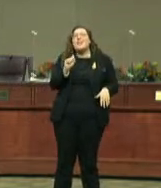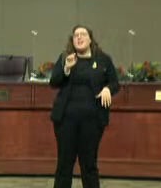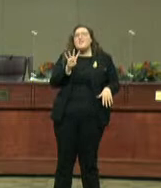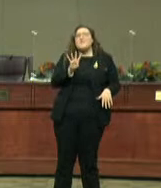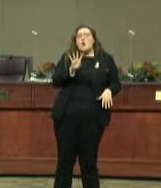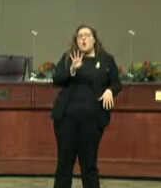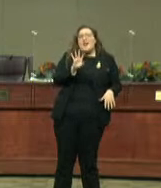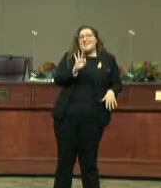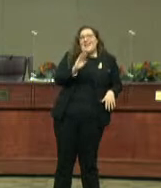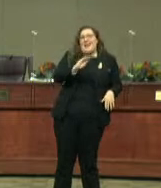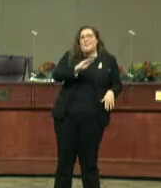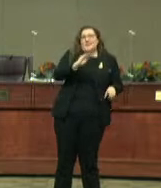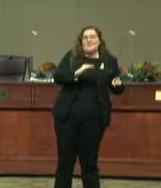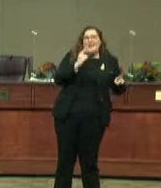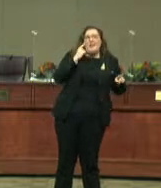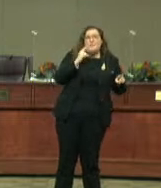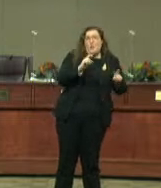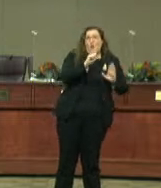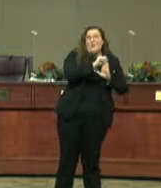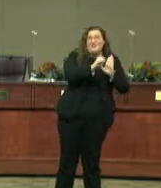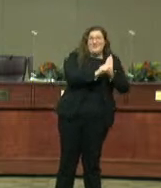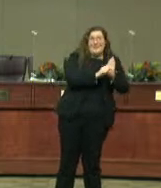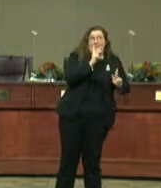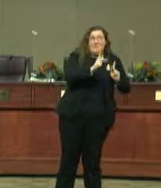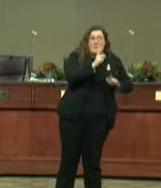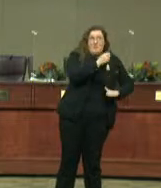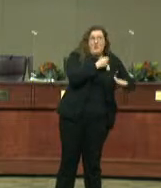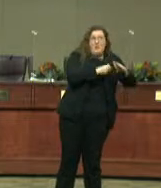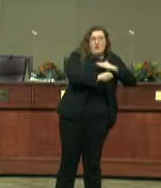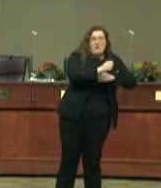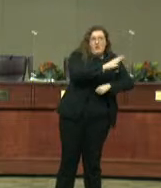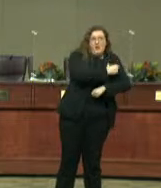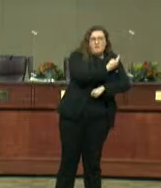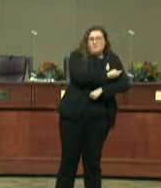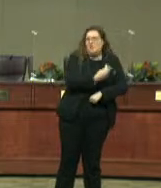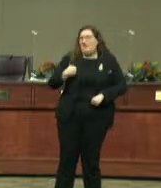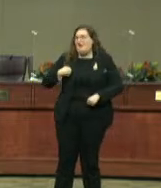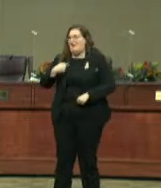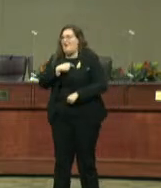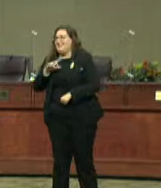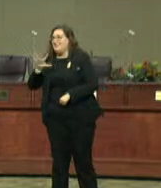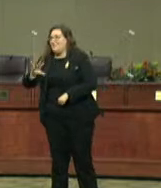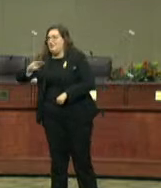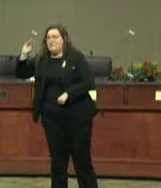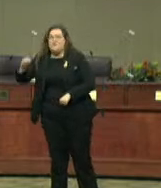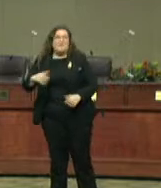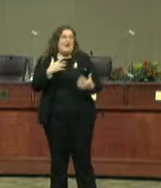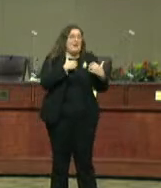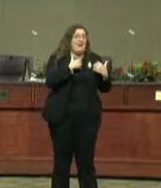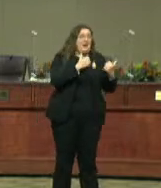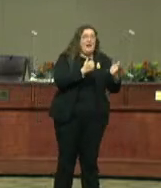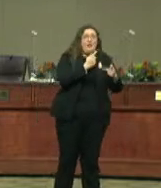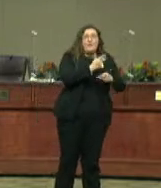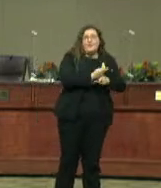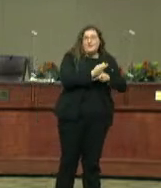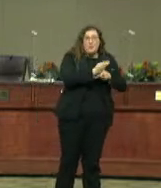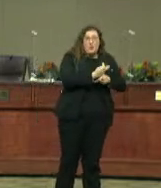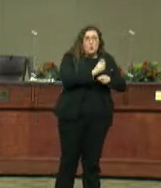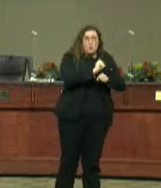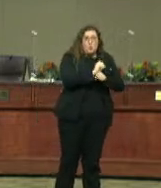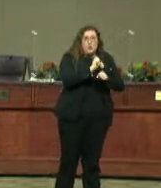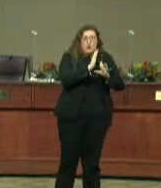it's a little bit lower, around 5.6. Healthcare workers, 8.7 of all infection. At the state